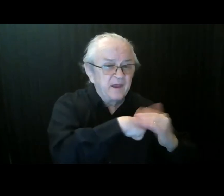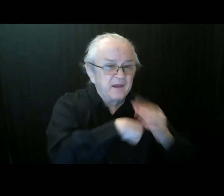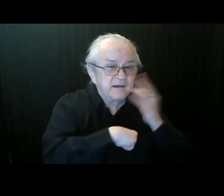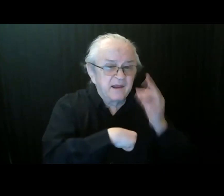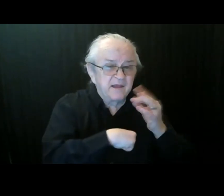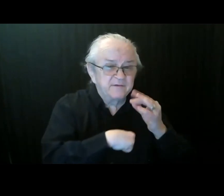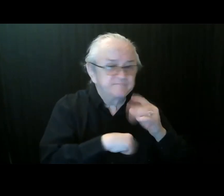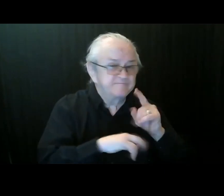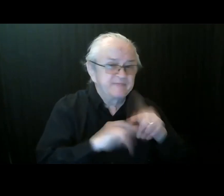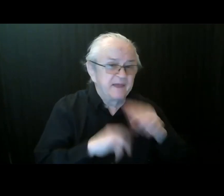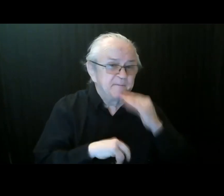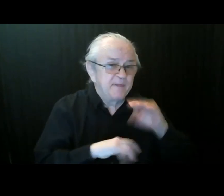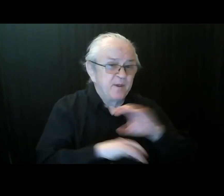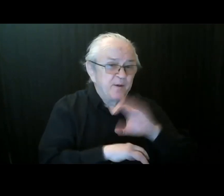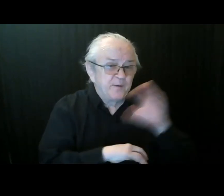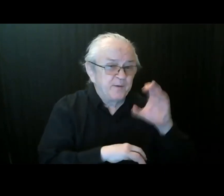list.